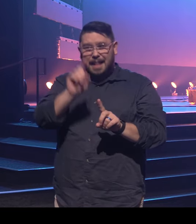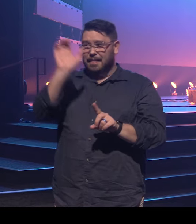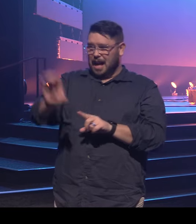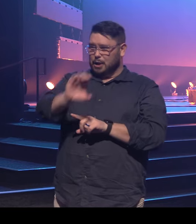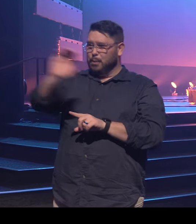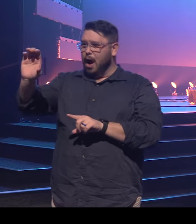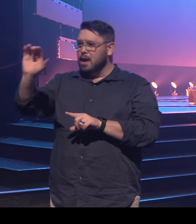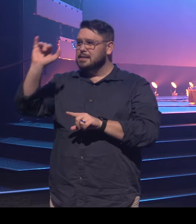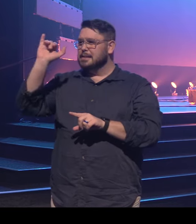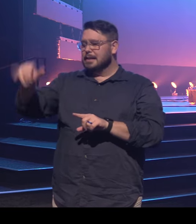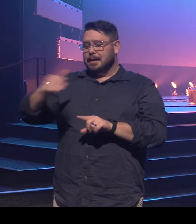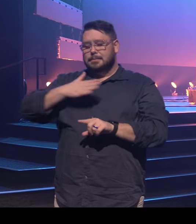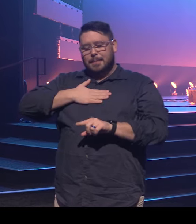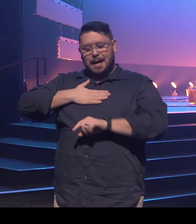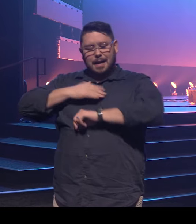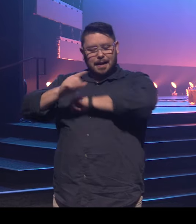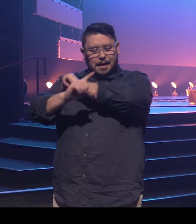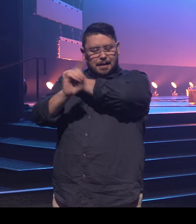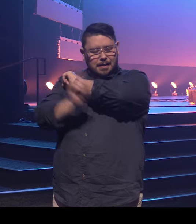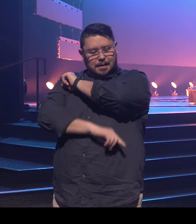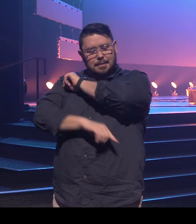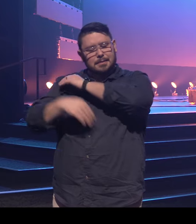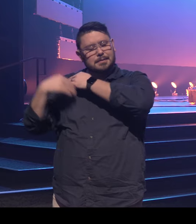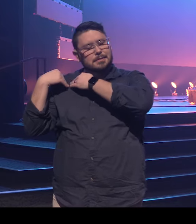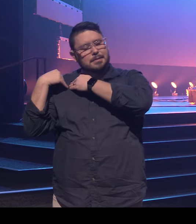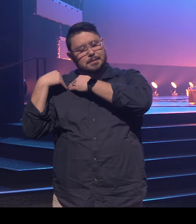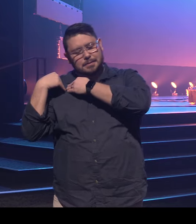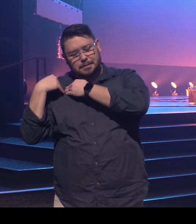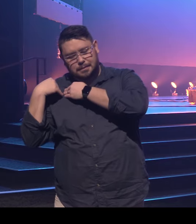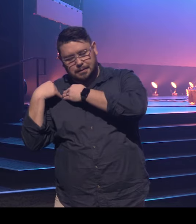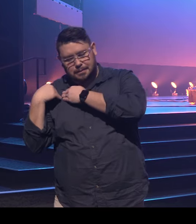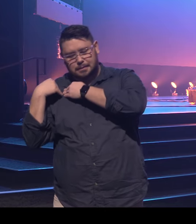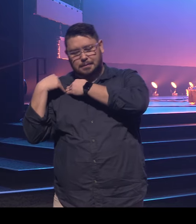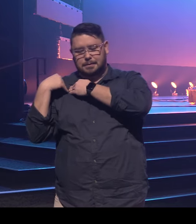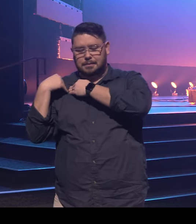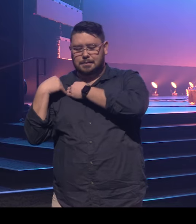though the cross to bear was mine.